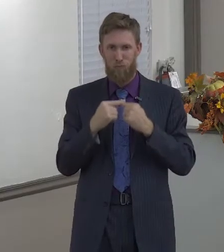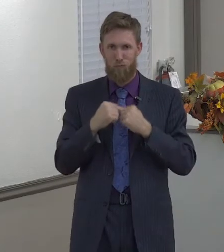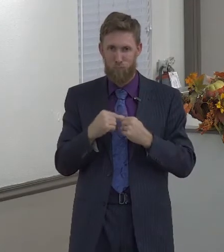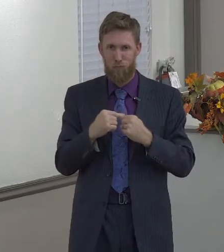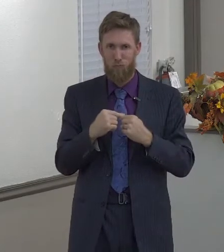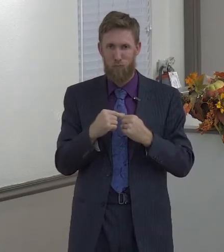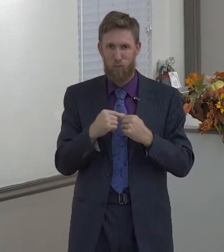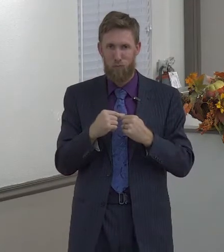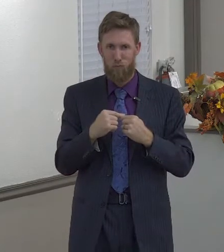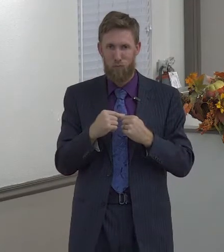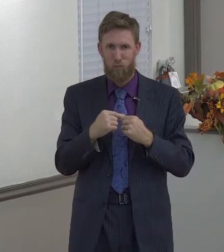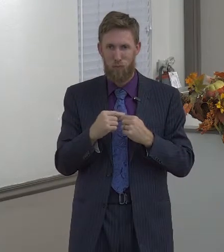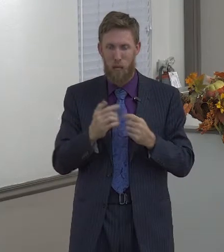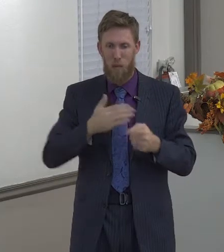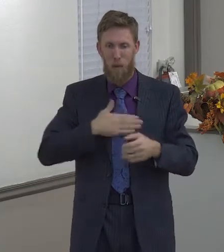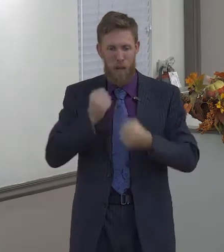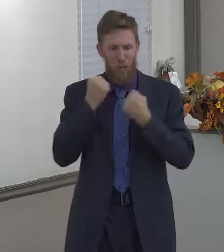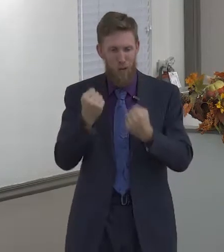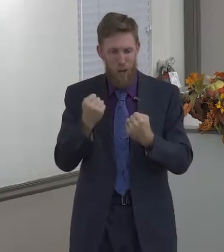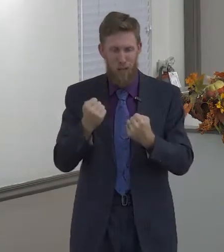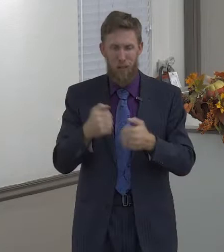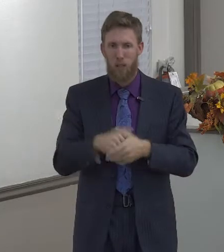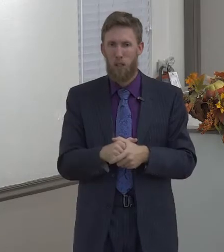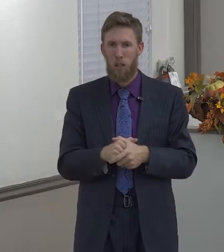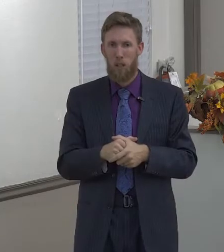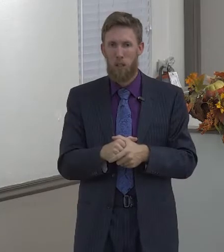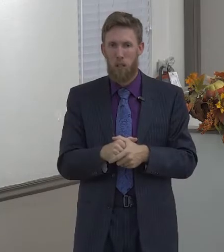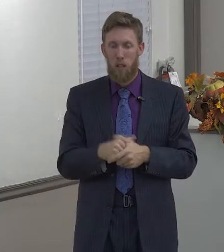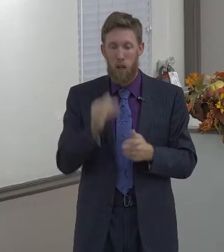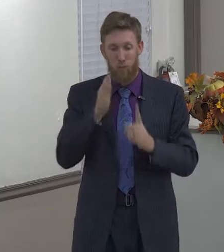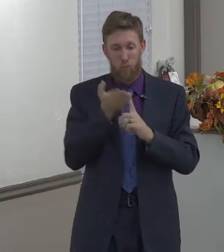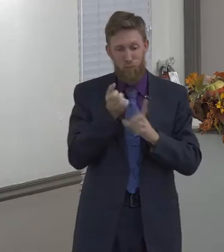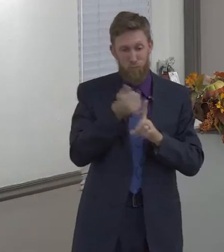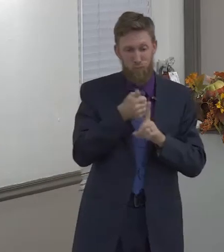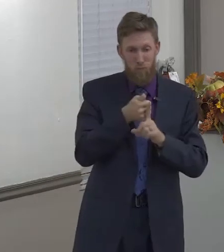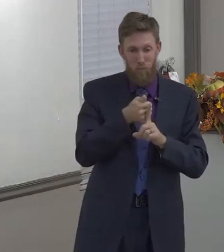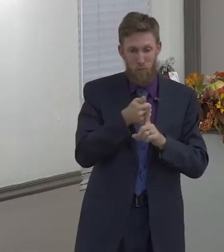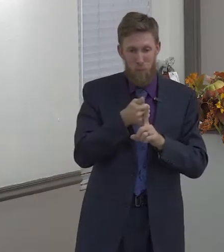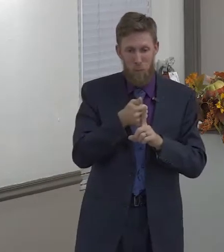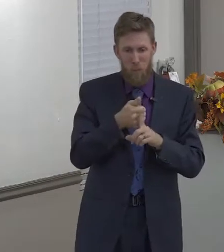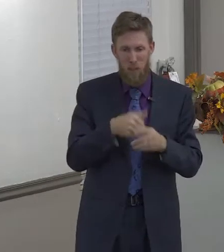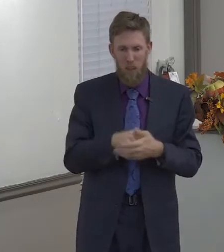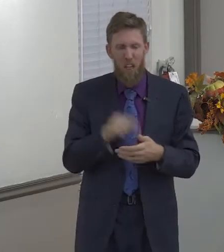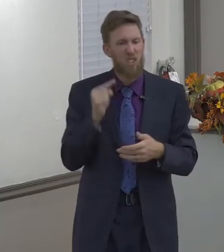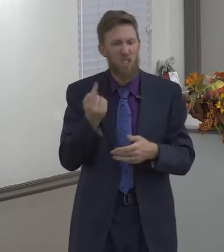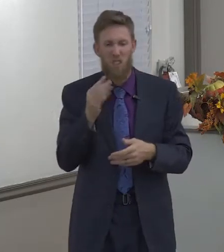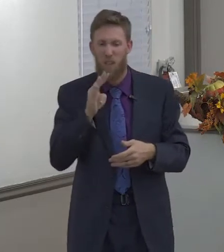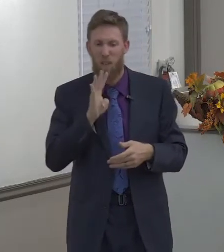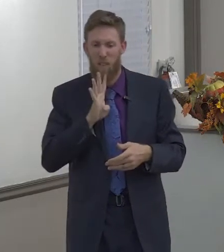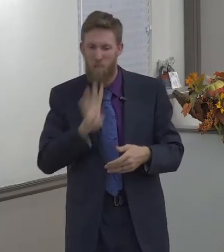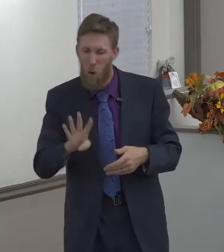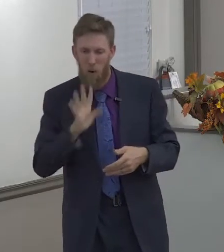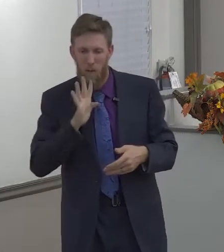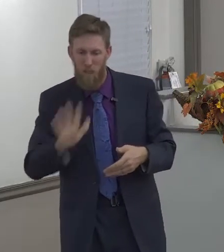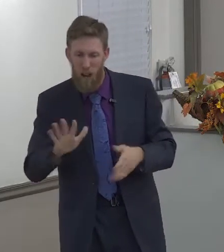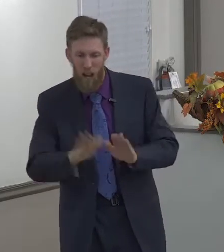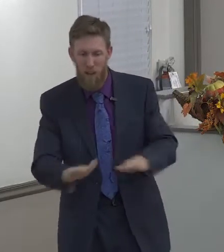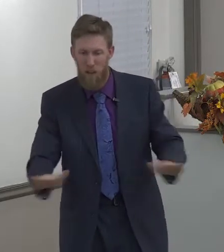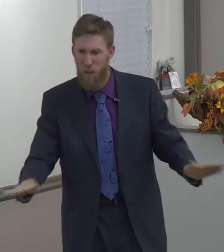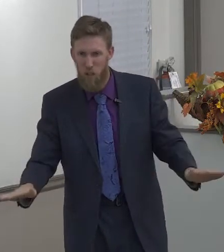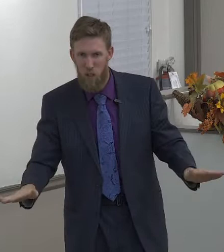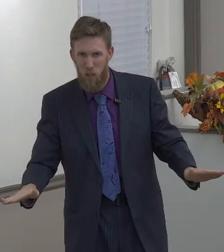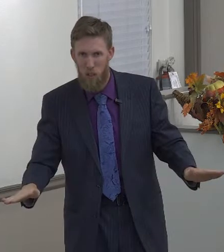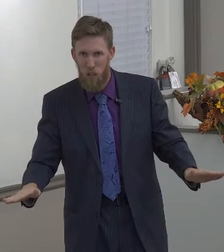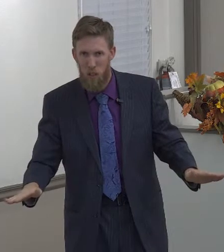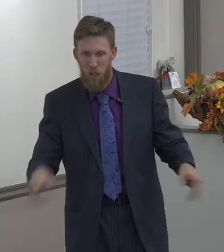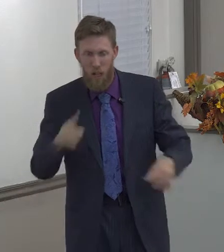4- and 5-year-olds. It can't be so difficult. It can't be something that I've got to rely upon God for. And you know, the truth is, you might